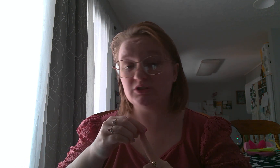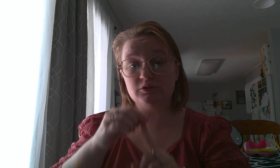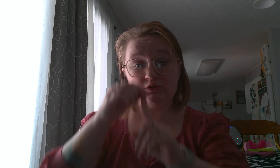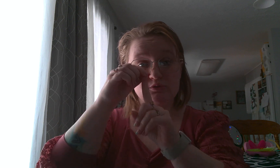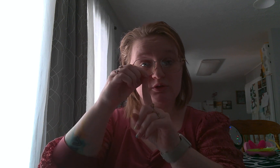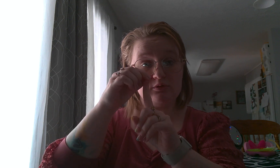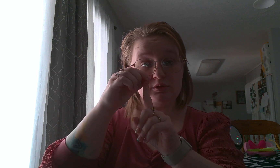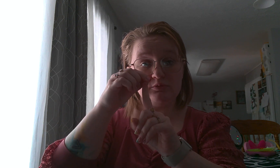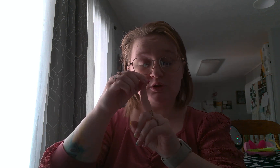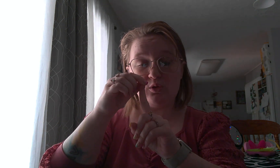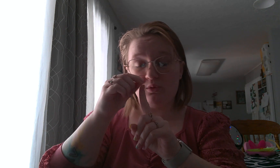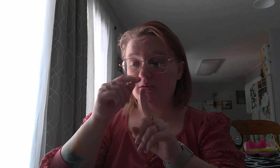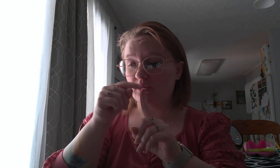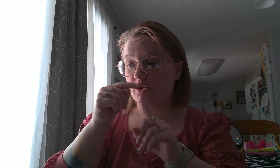individuals who'd be there in person,